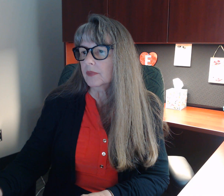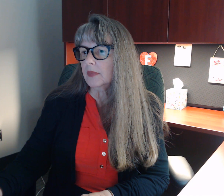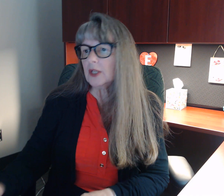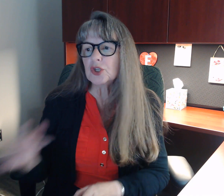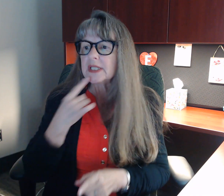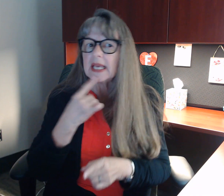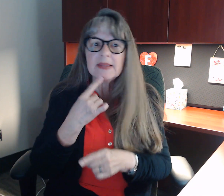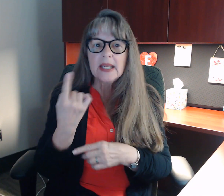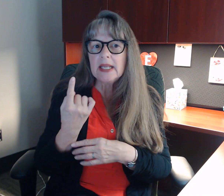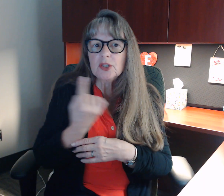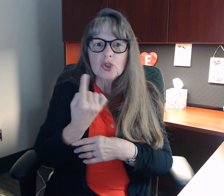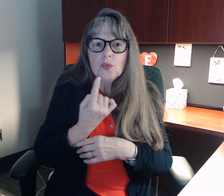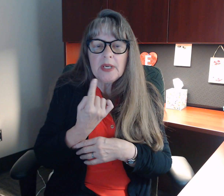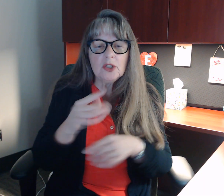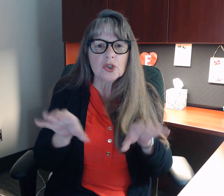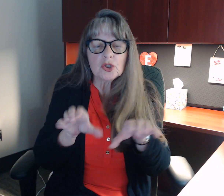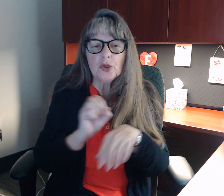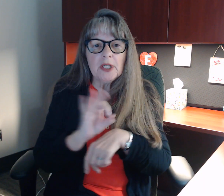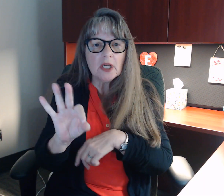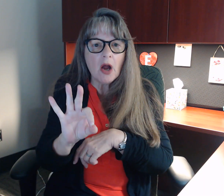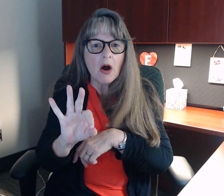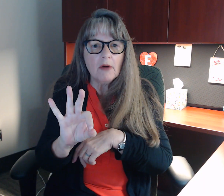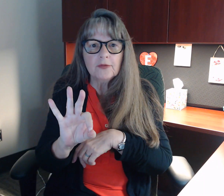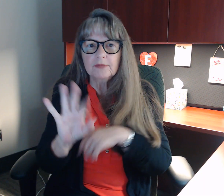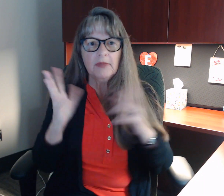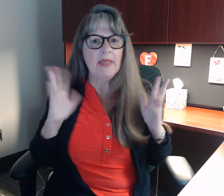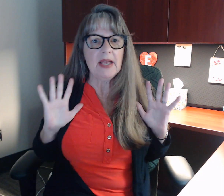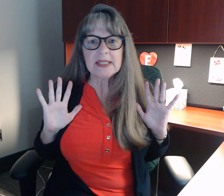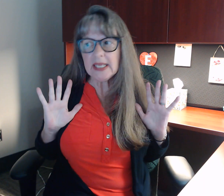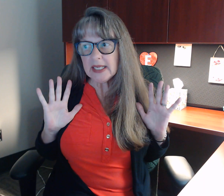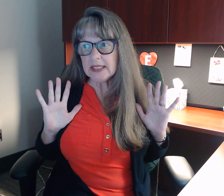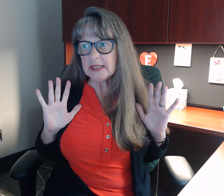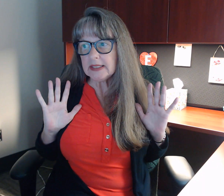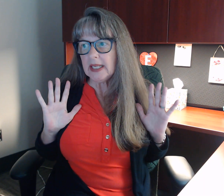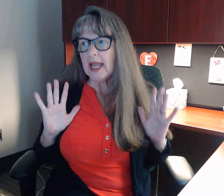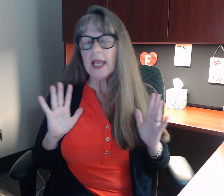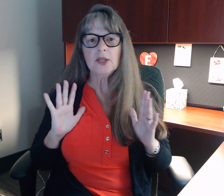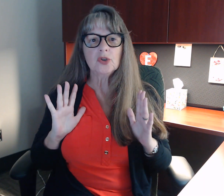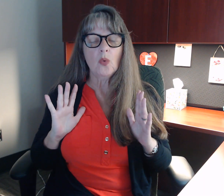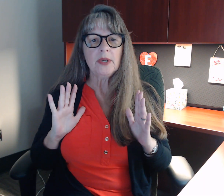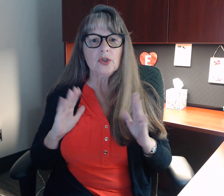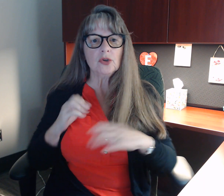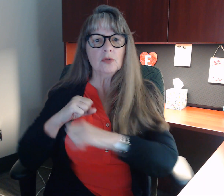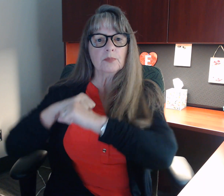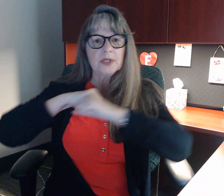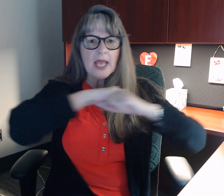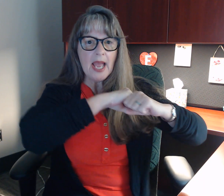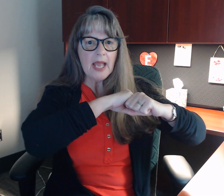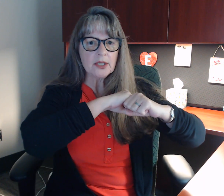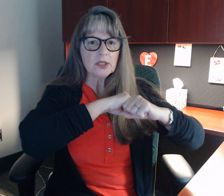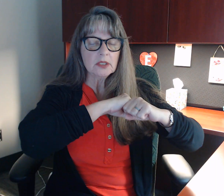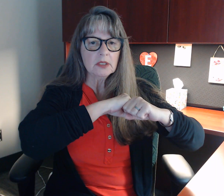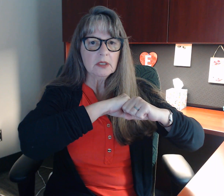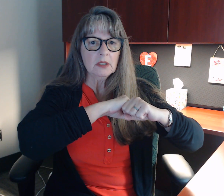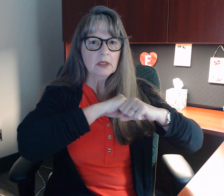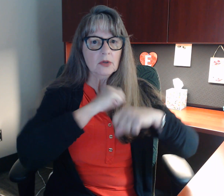it just said that just turning it off, and that's it, is going to protect your